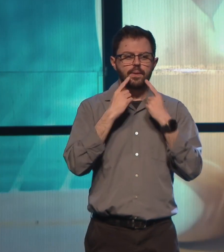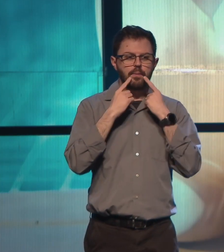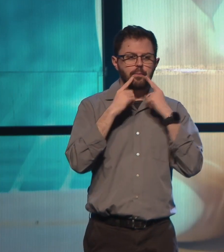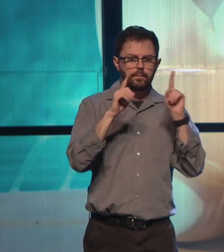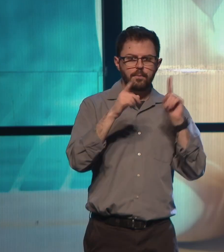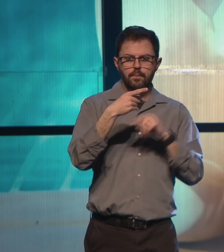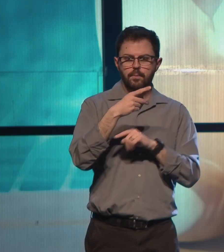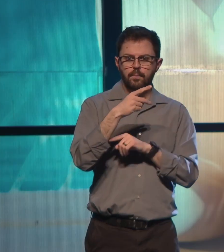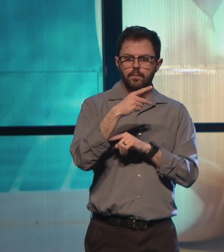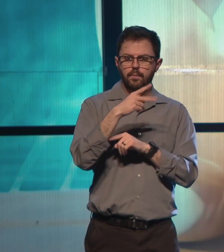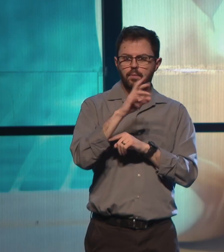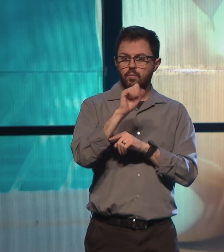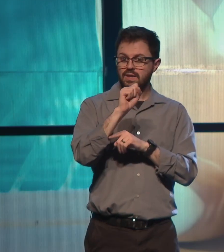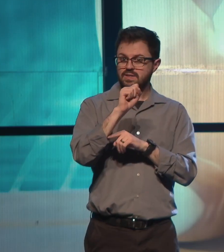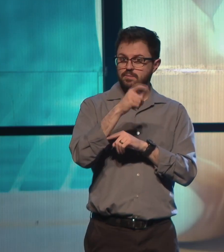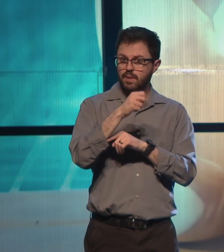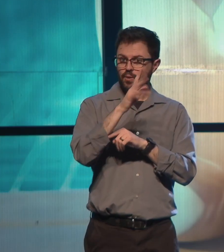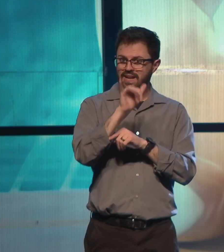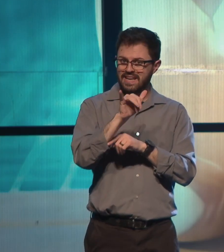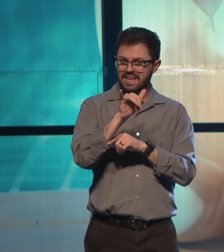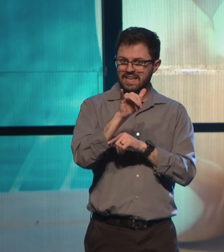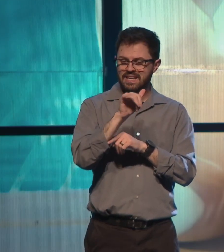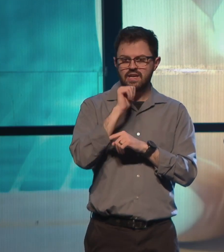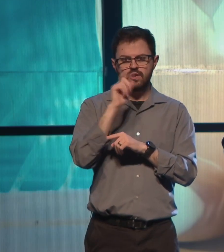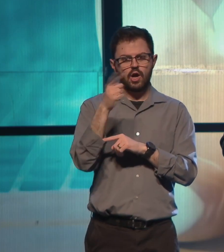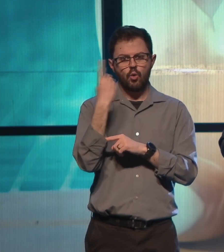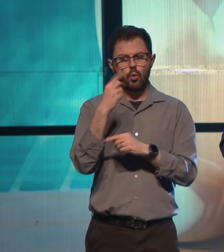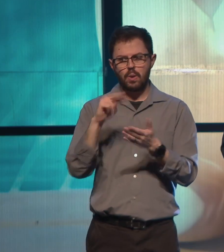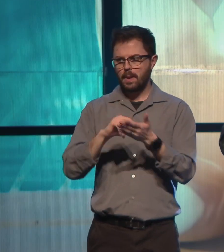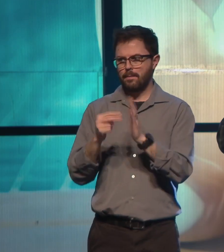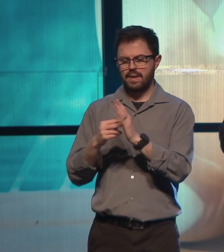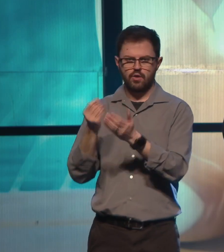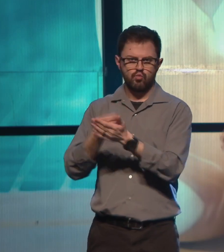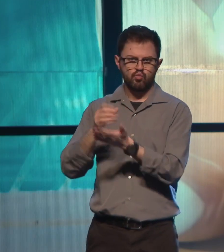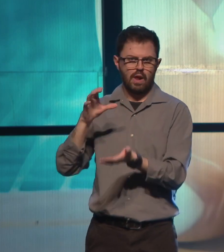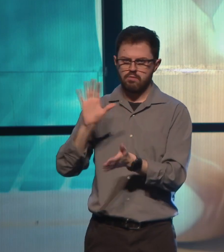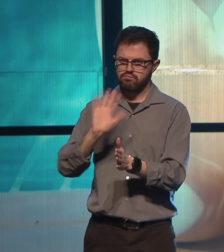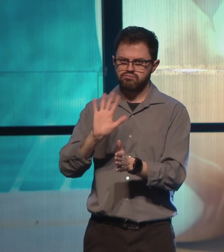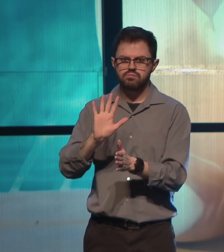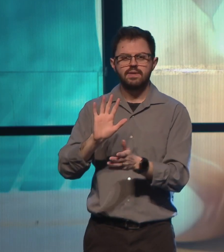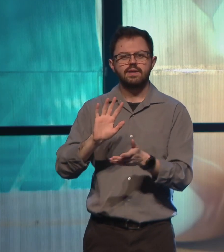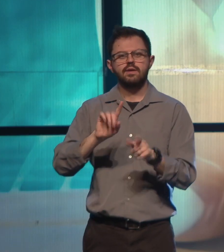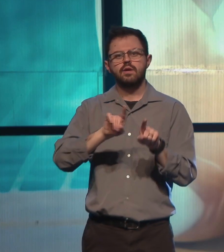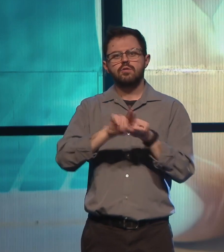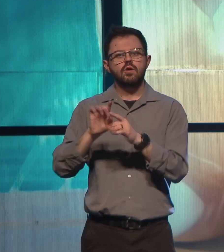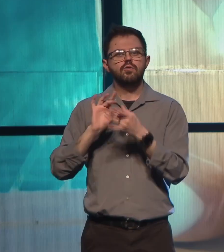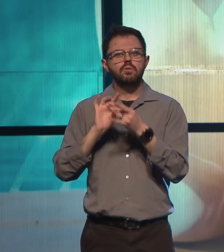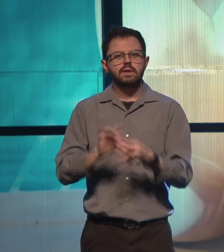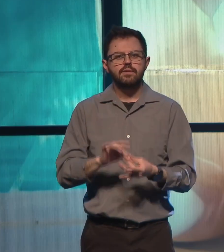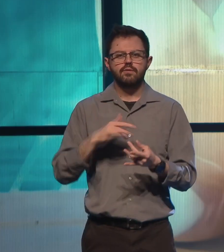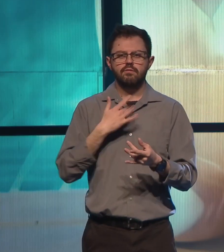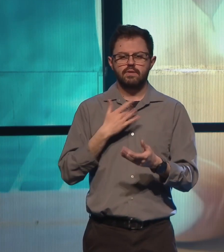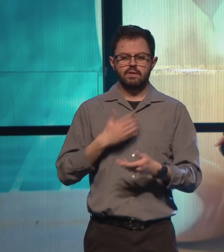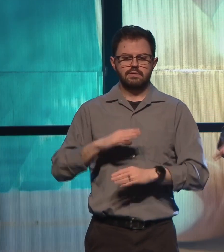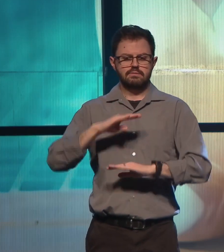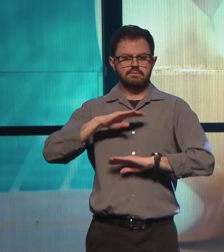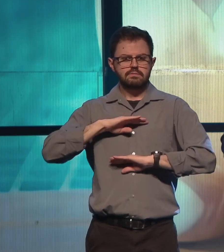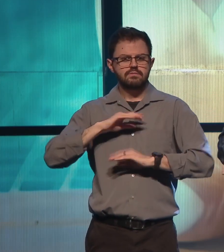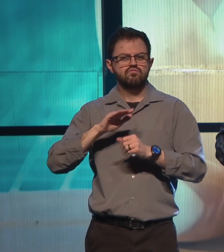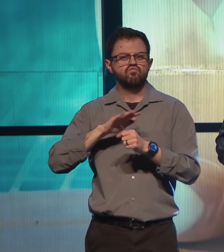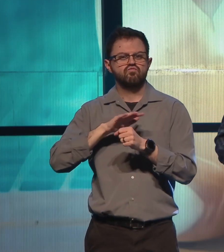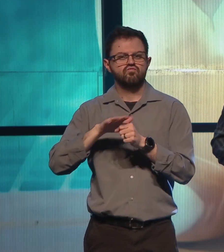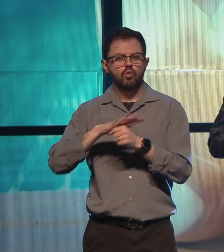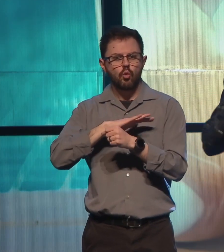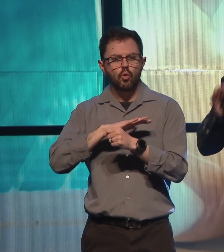with wealth. Prosperity is much bigger than that. Prosperity is about wholeness and peace and flourishing in every area of our